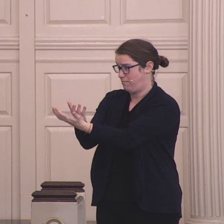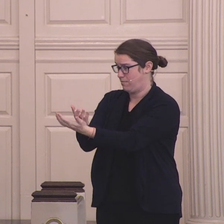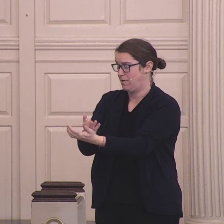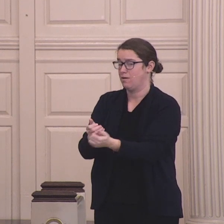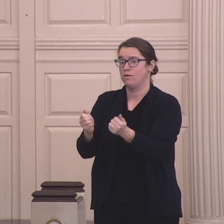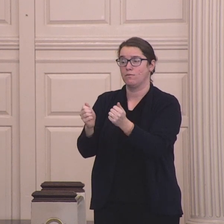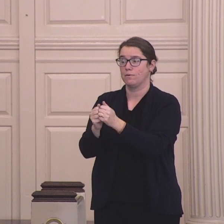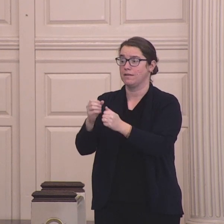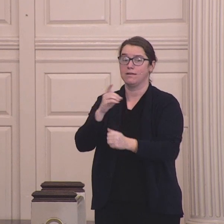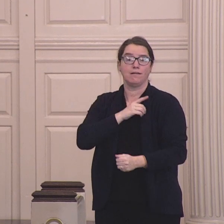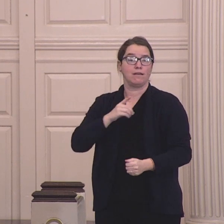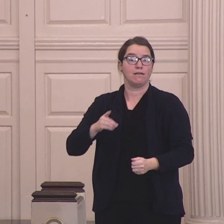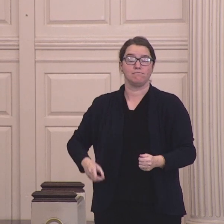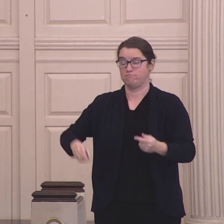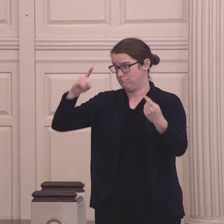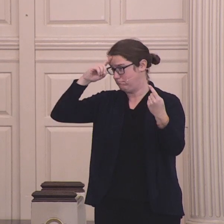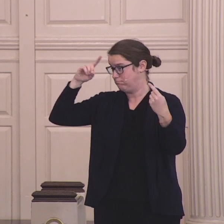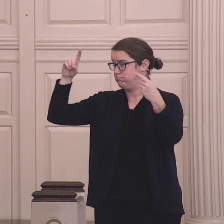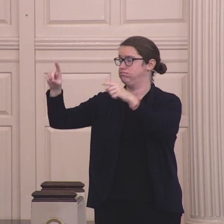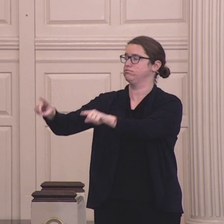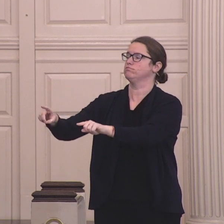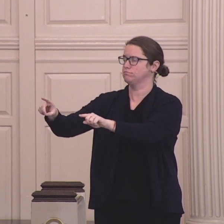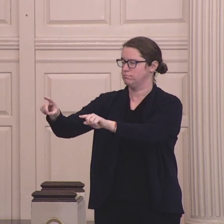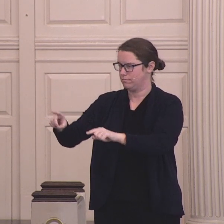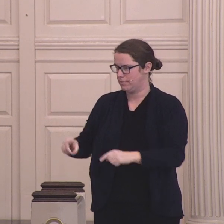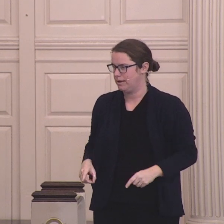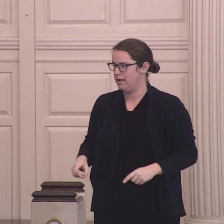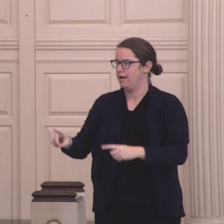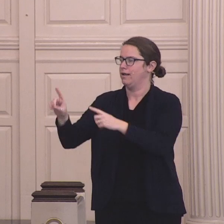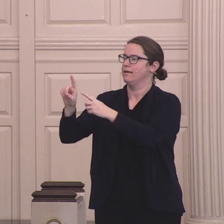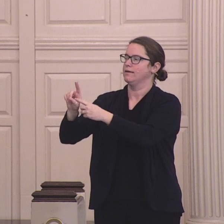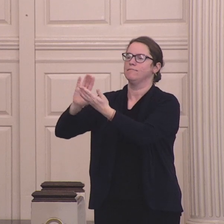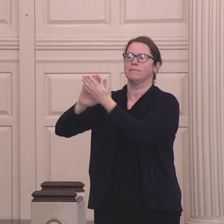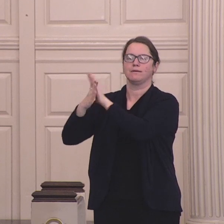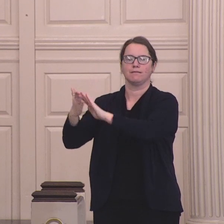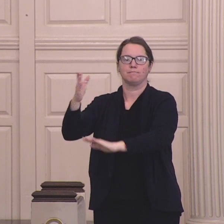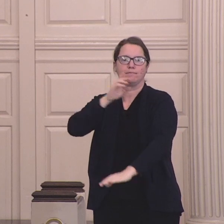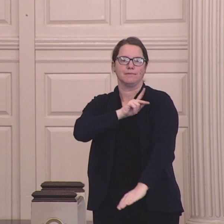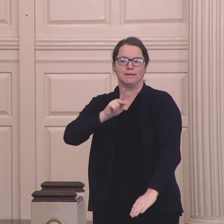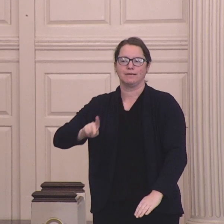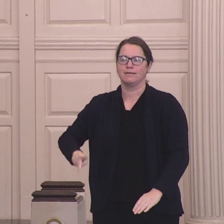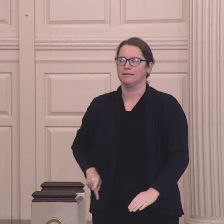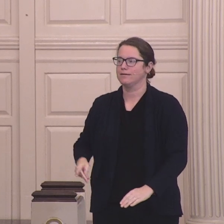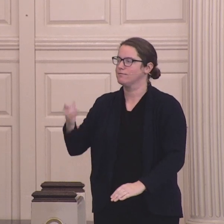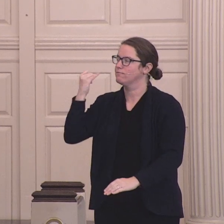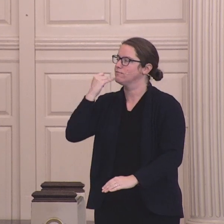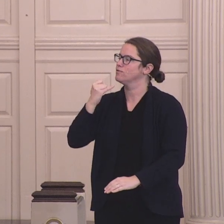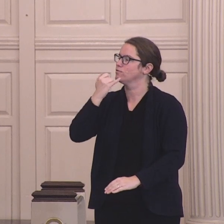before the Lord, and they anointed him king of Israel.